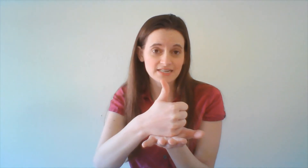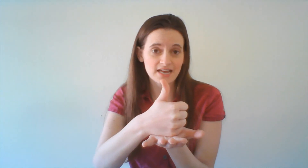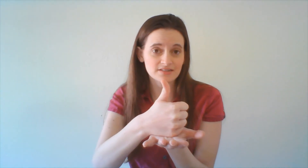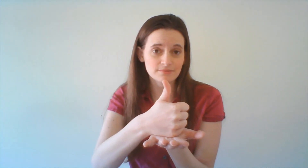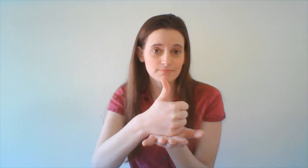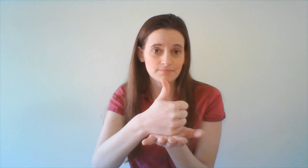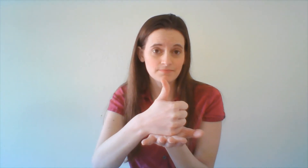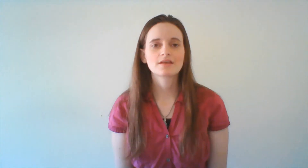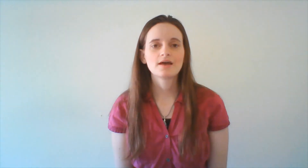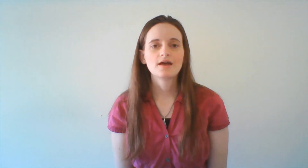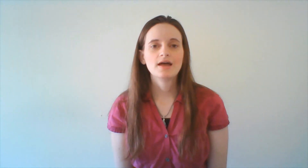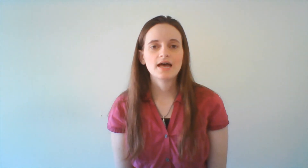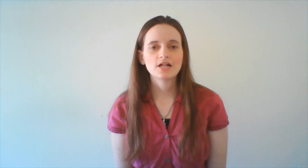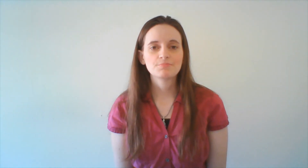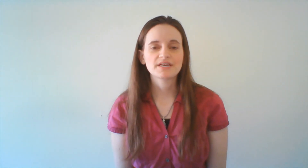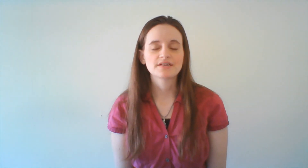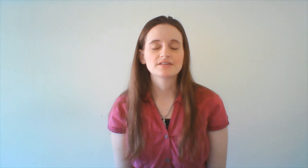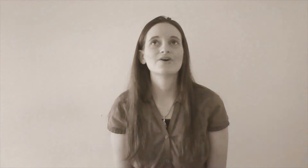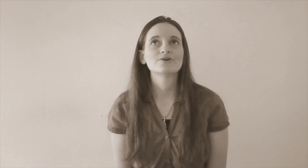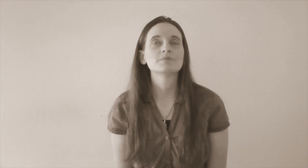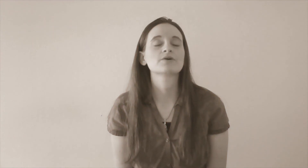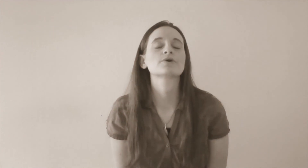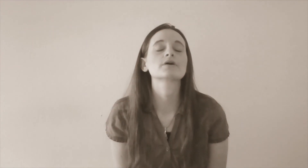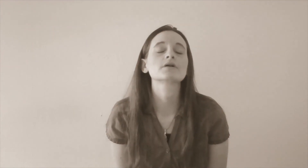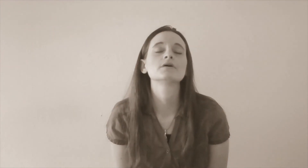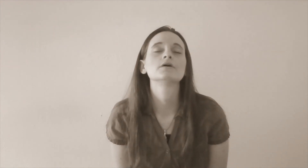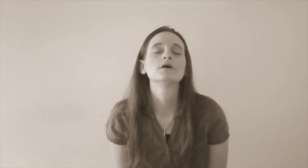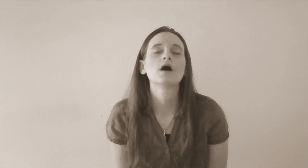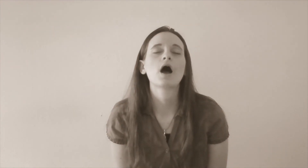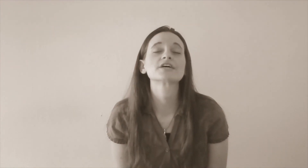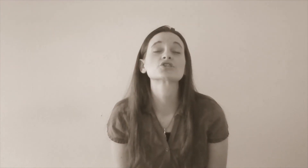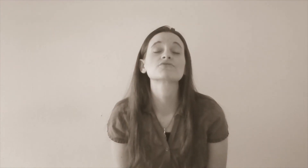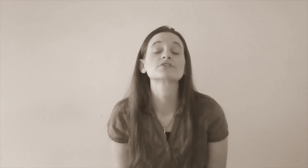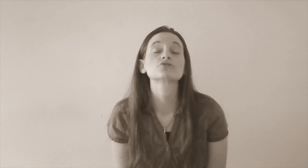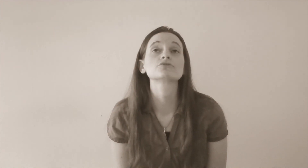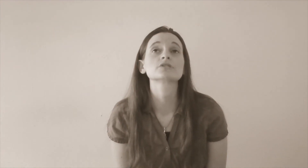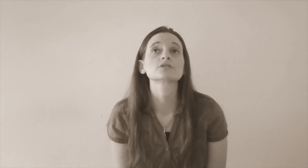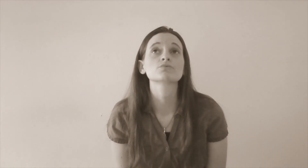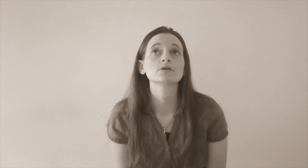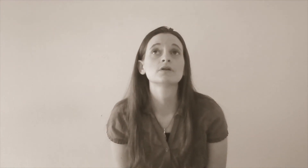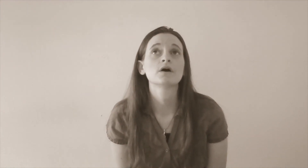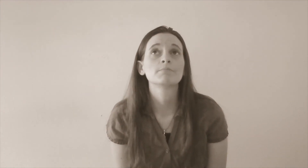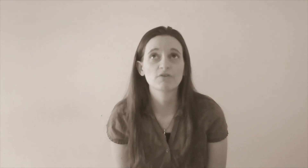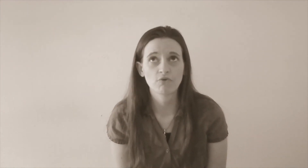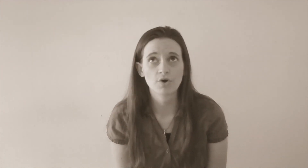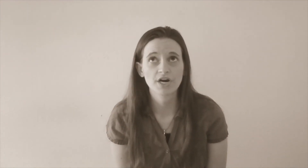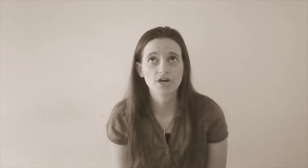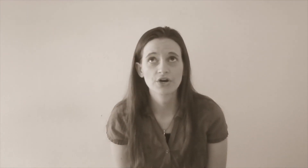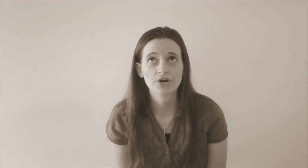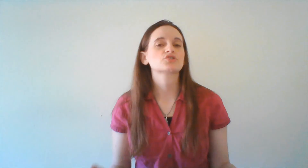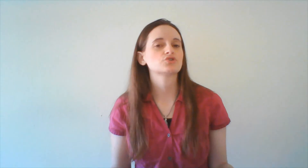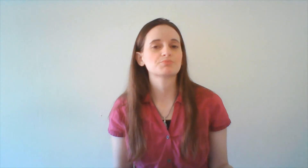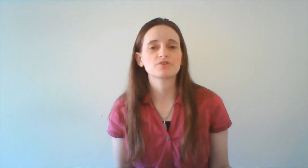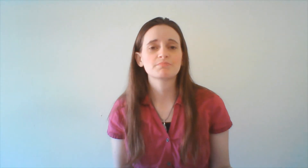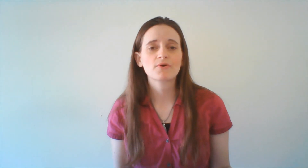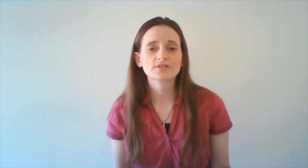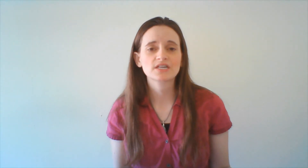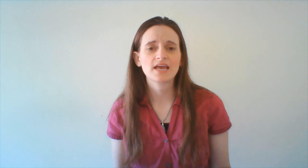hand. Help is, oh my word, I should have introduced this one before. Super important.